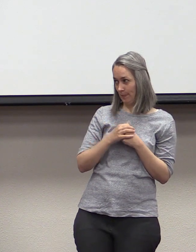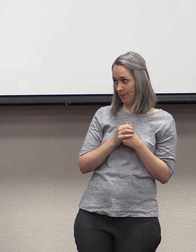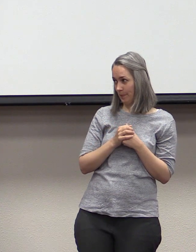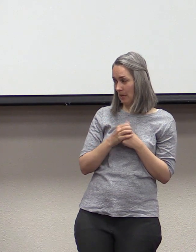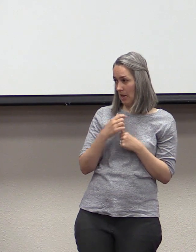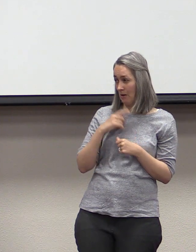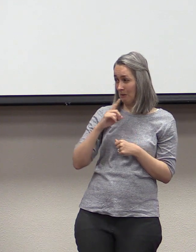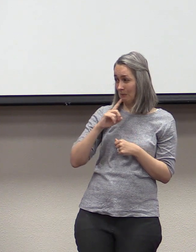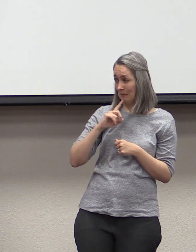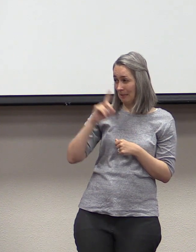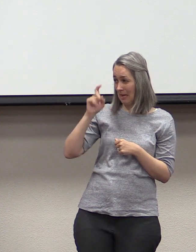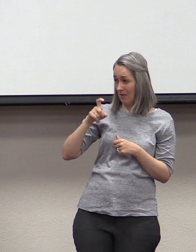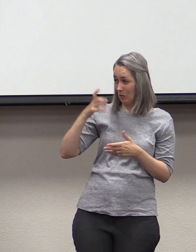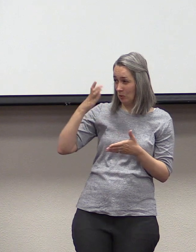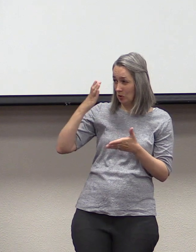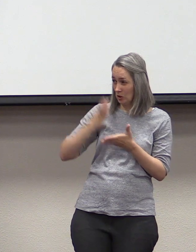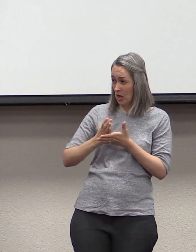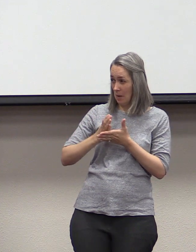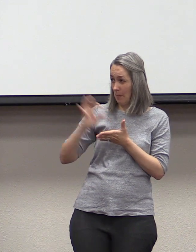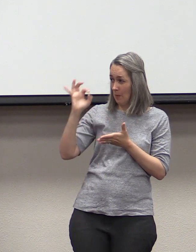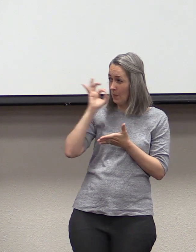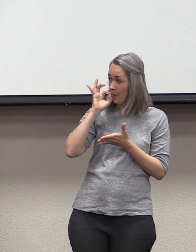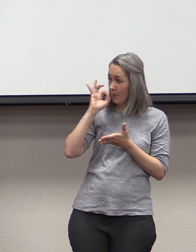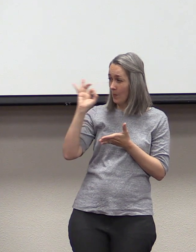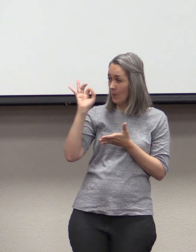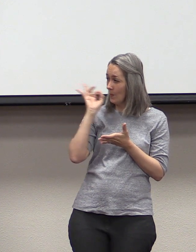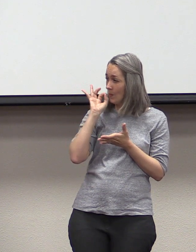I really got to stop smoking dope.